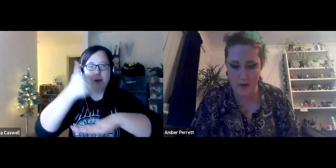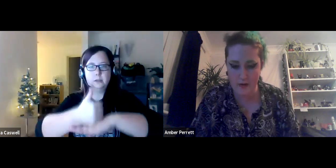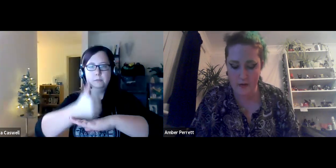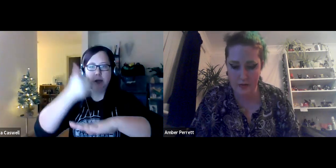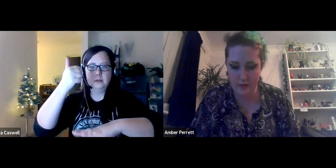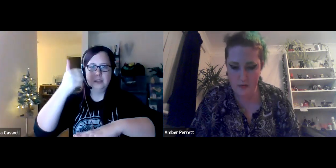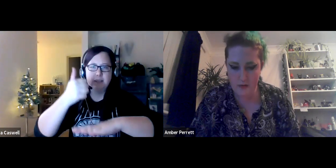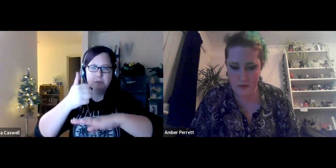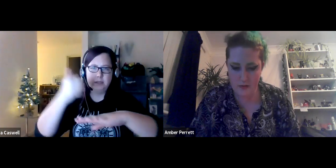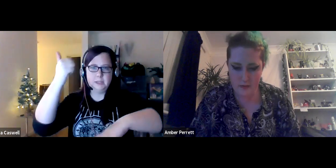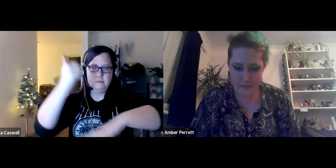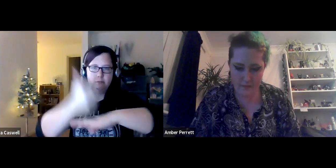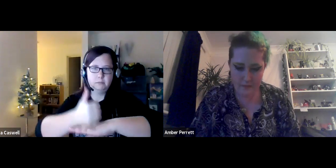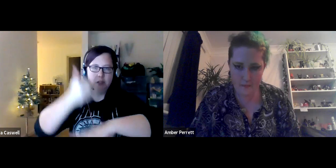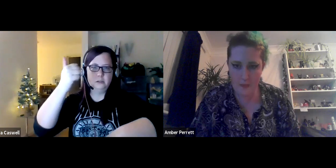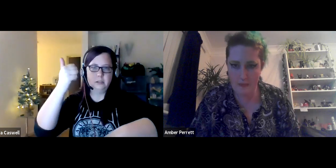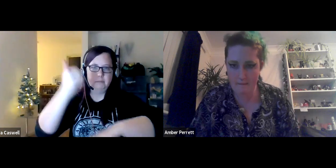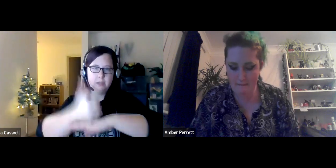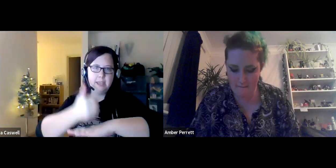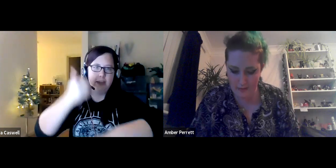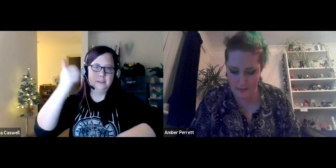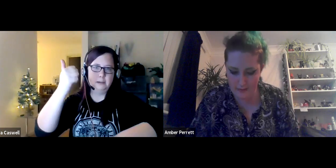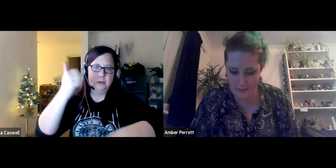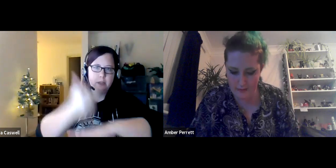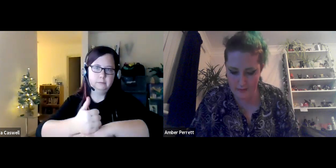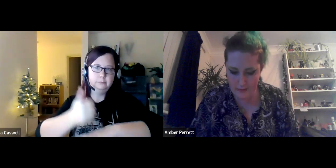bank, except it's a bit, like in and out again.